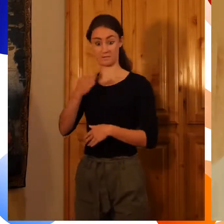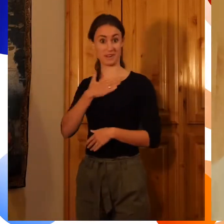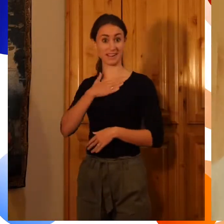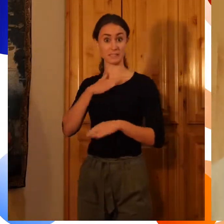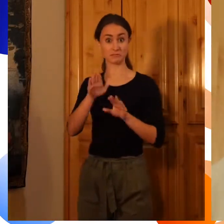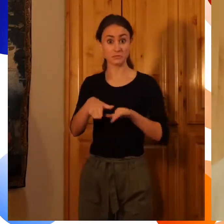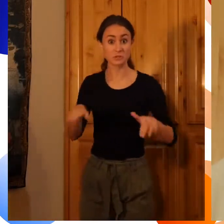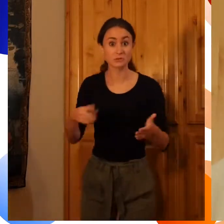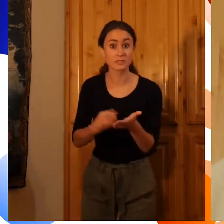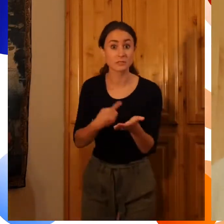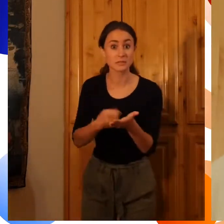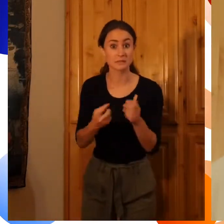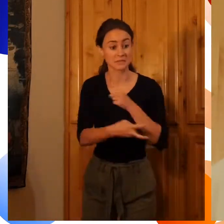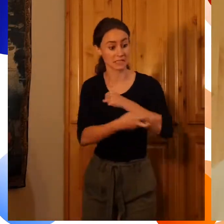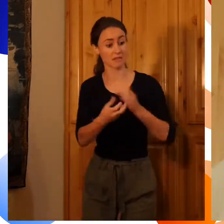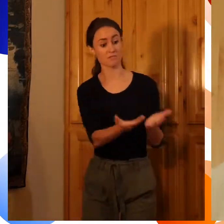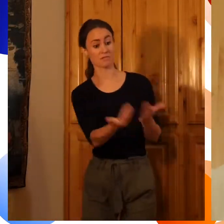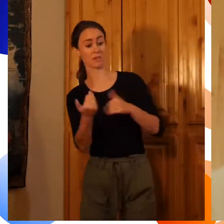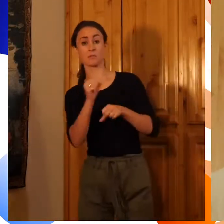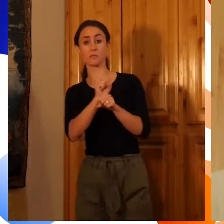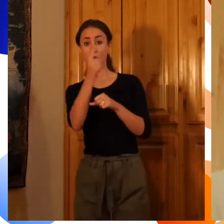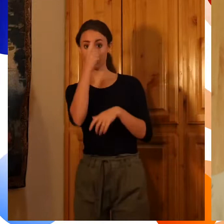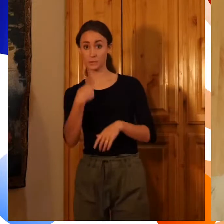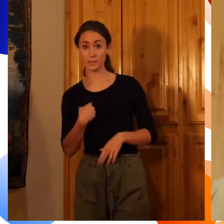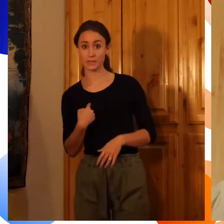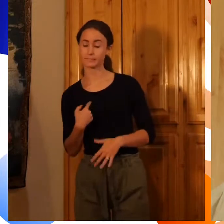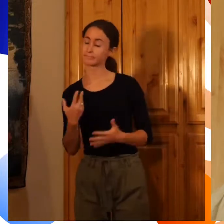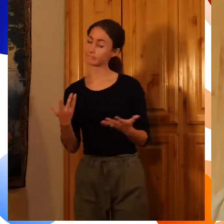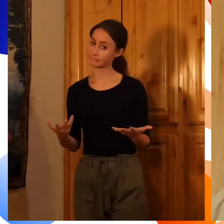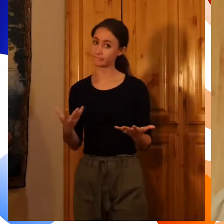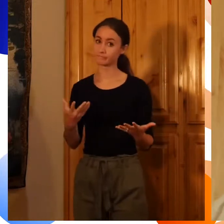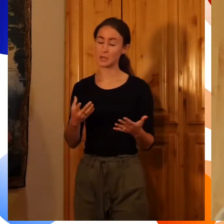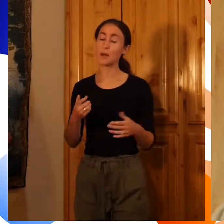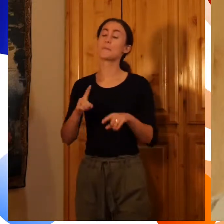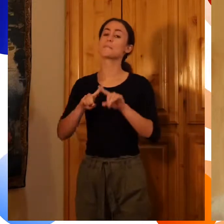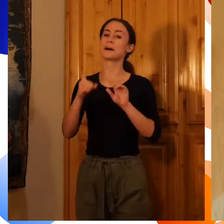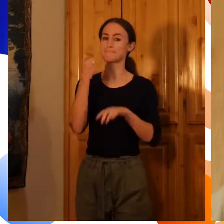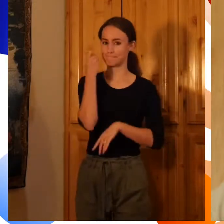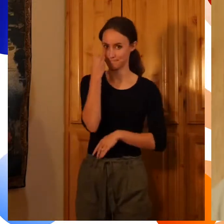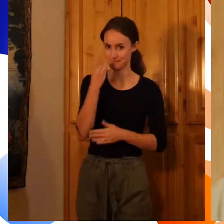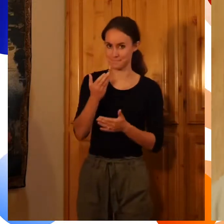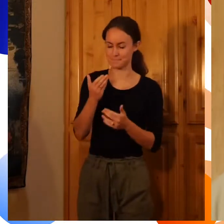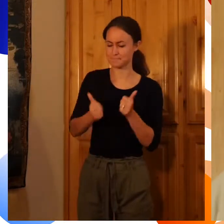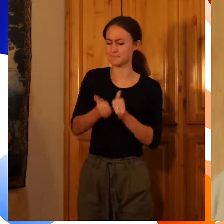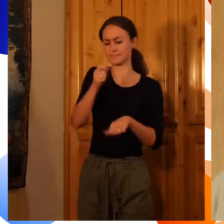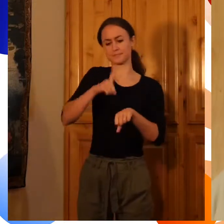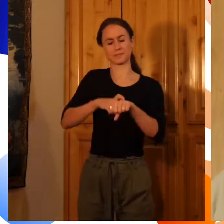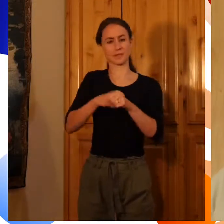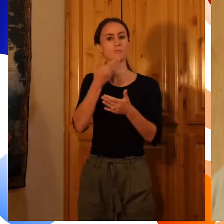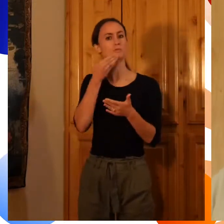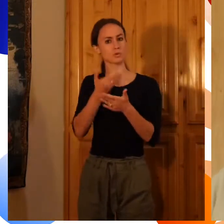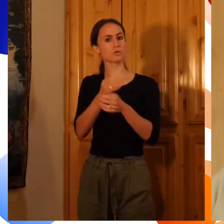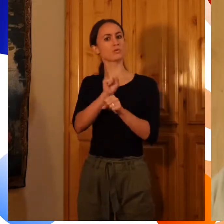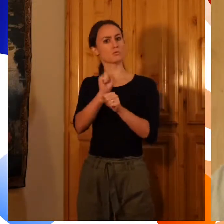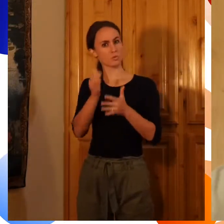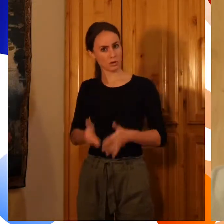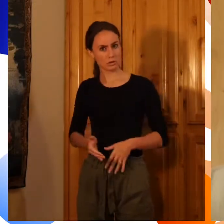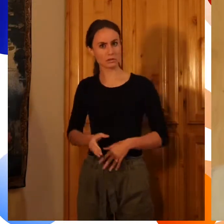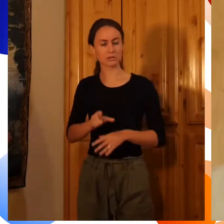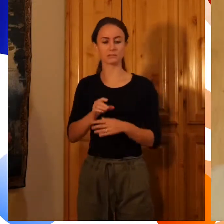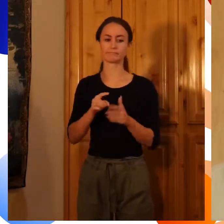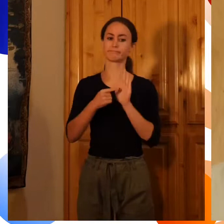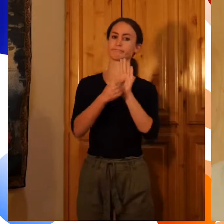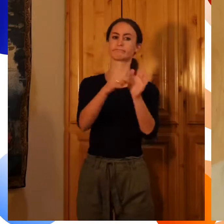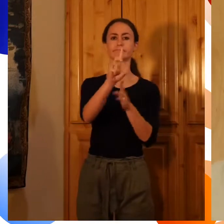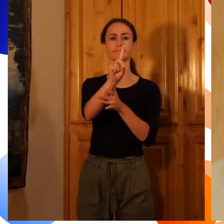and most tinkers were like most people. They were good people, actually. And Donald was a good tinker. And he was camped